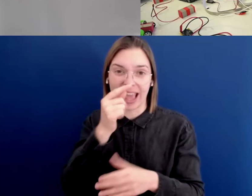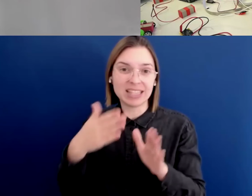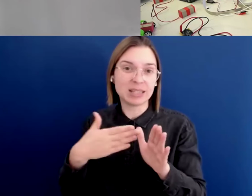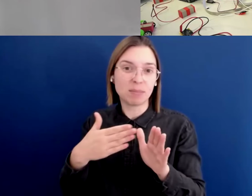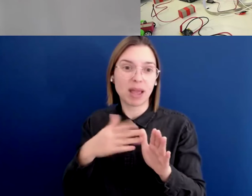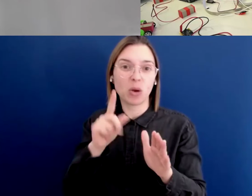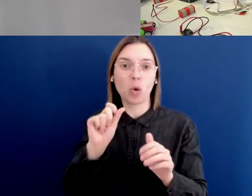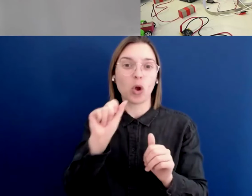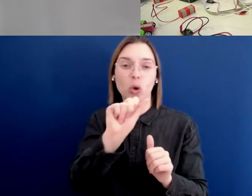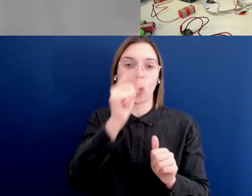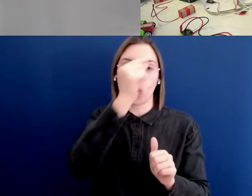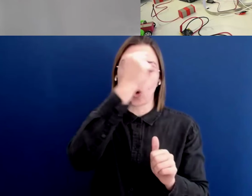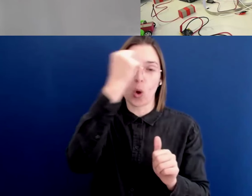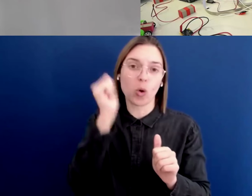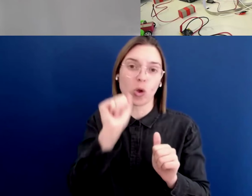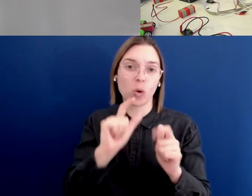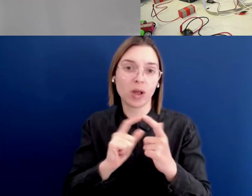my